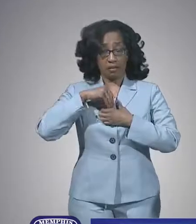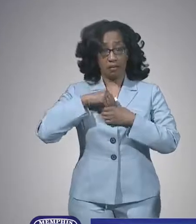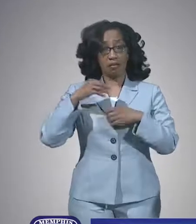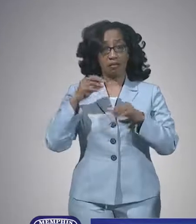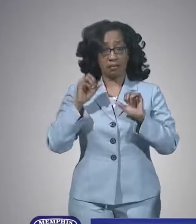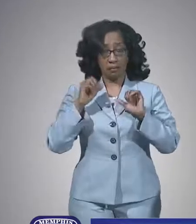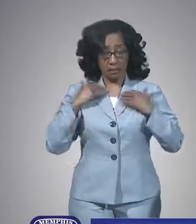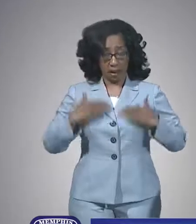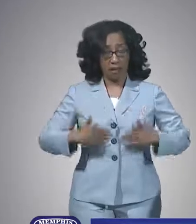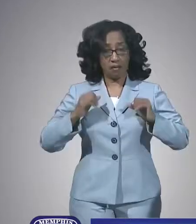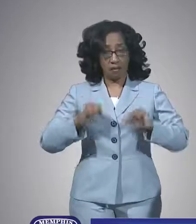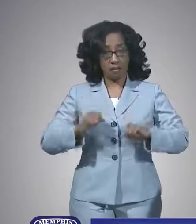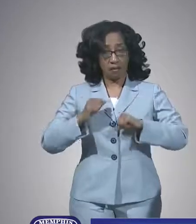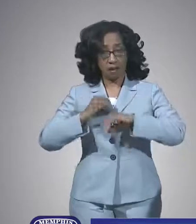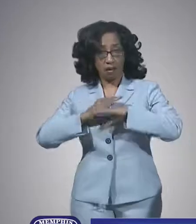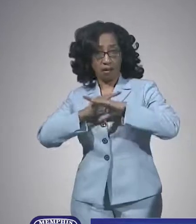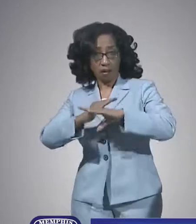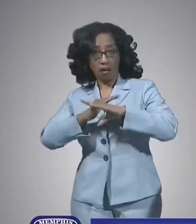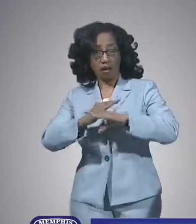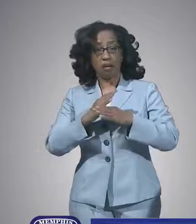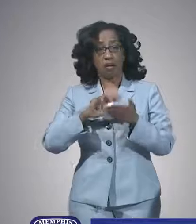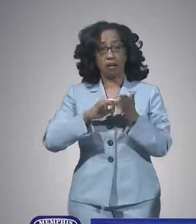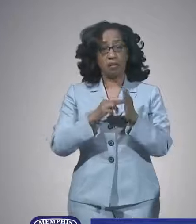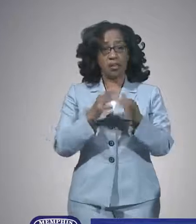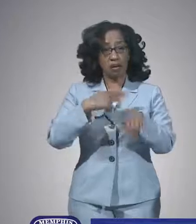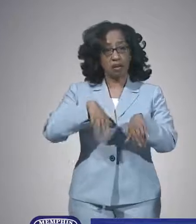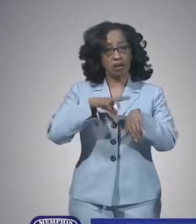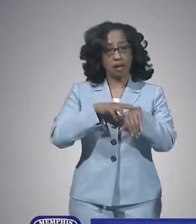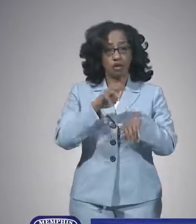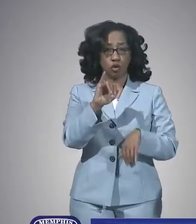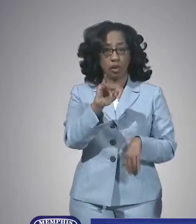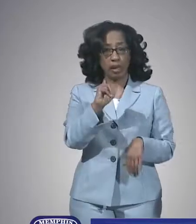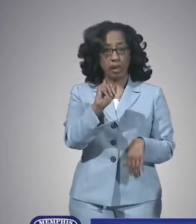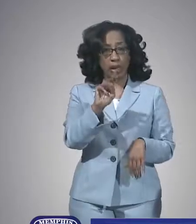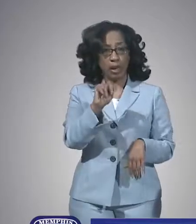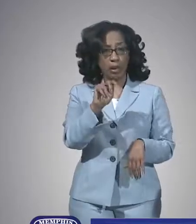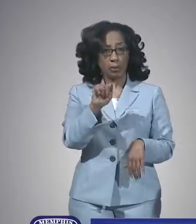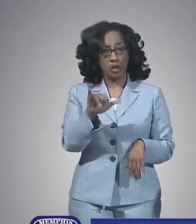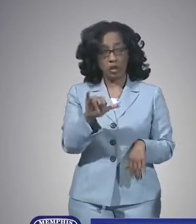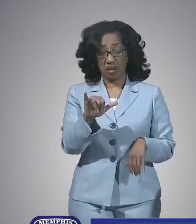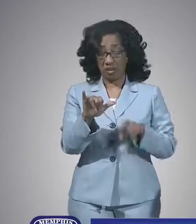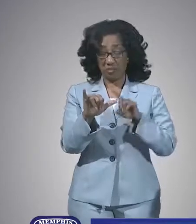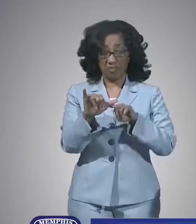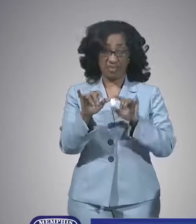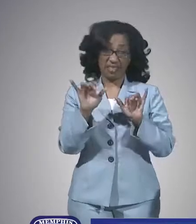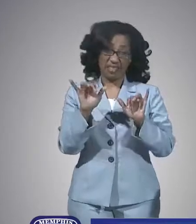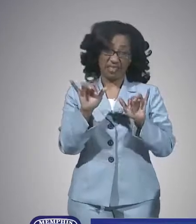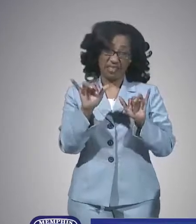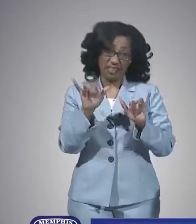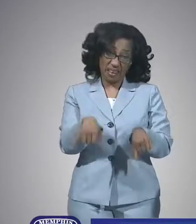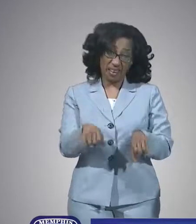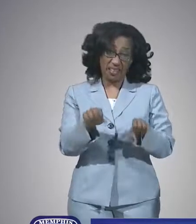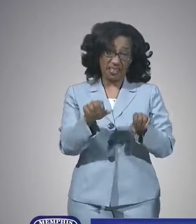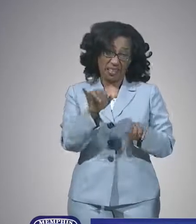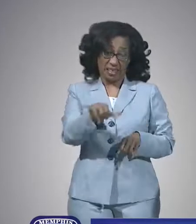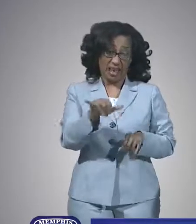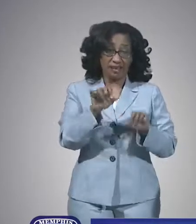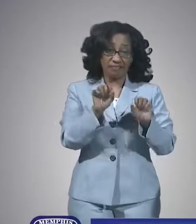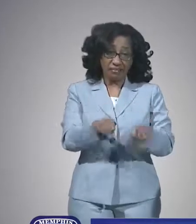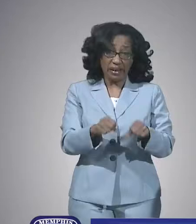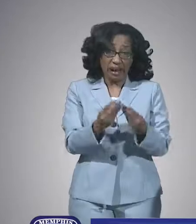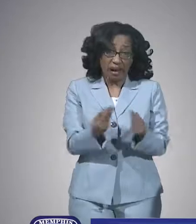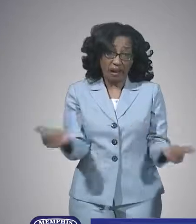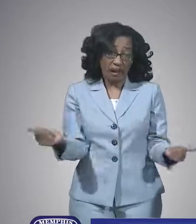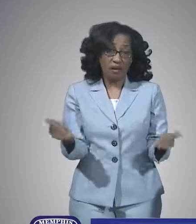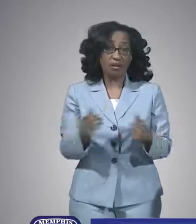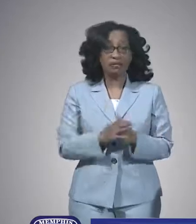said, natural immunity can be fleeting. And so for those folks who have had a COVID infection but have chosen